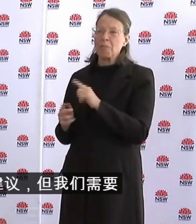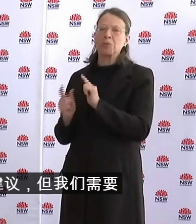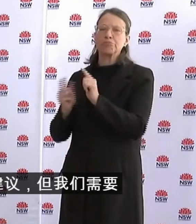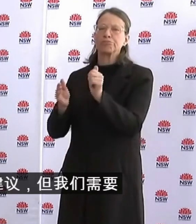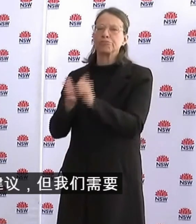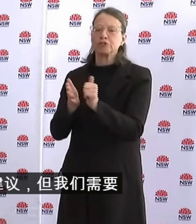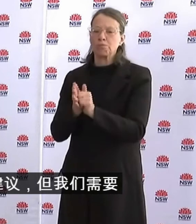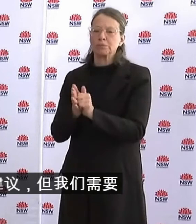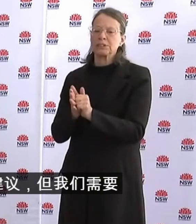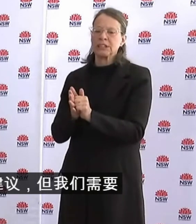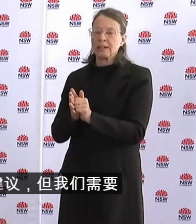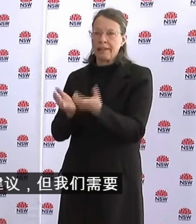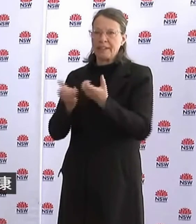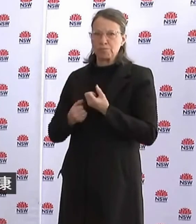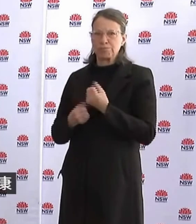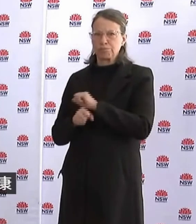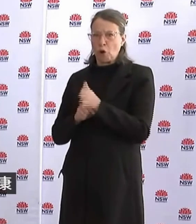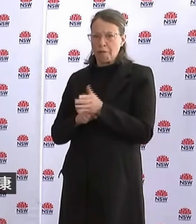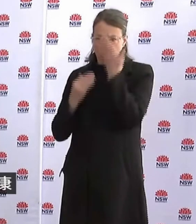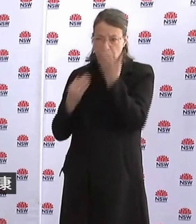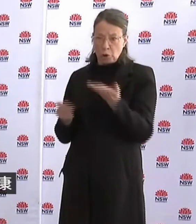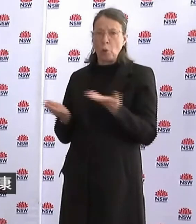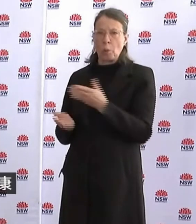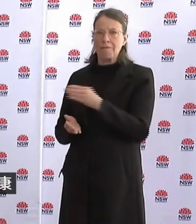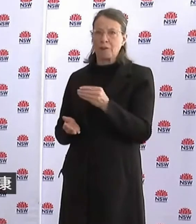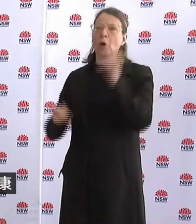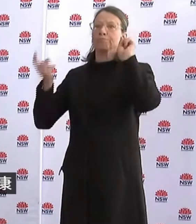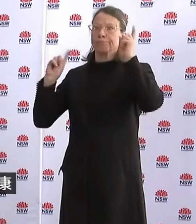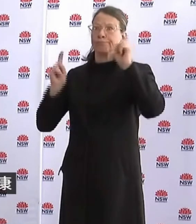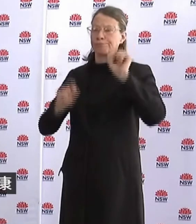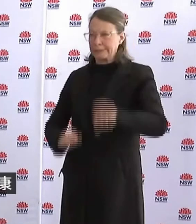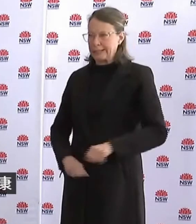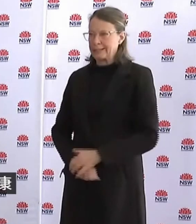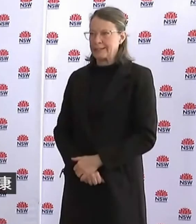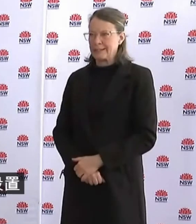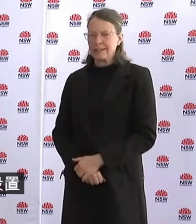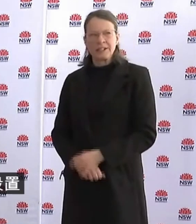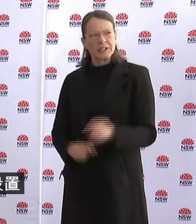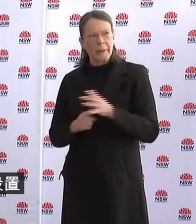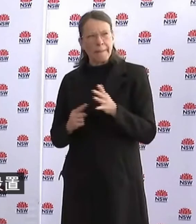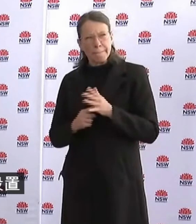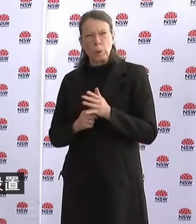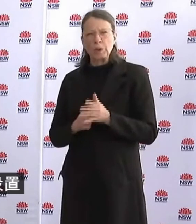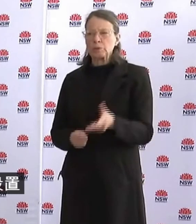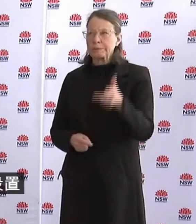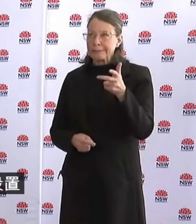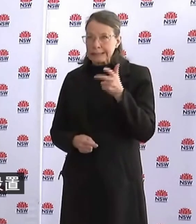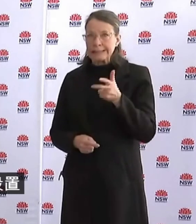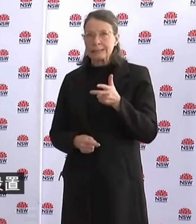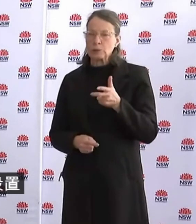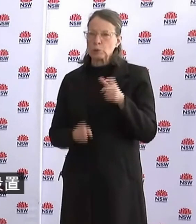on the health advice. But we need to make sure, therefore, that we assess the health advice and